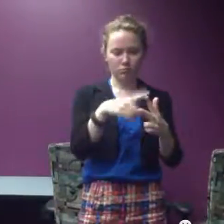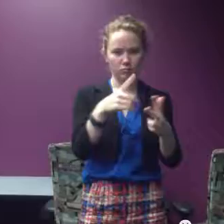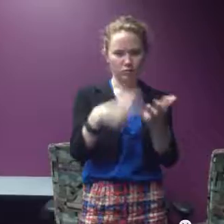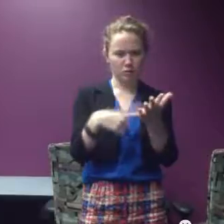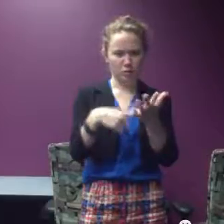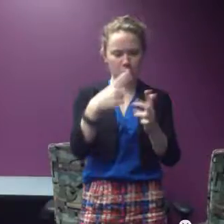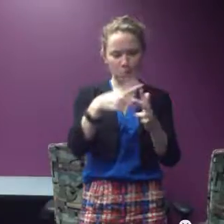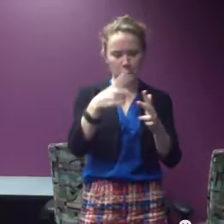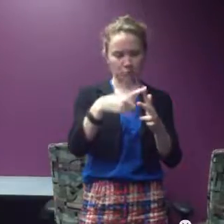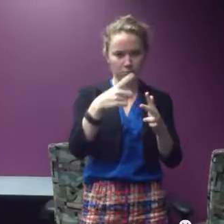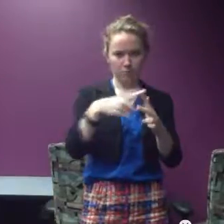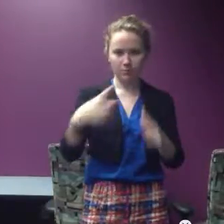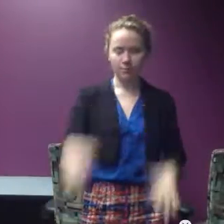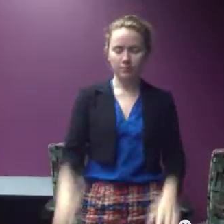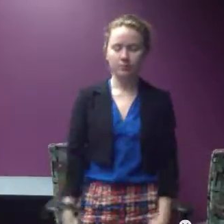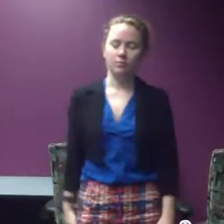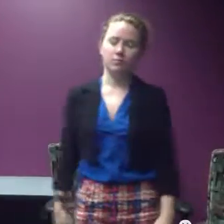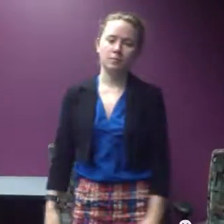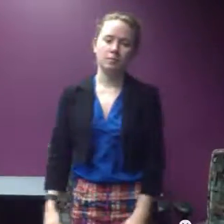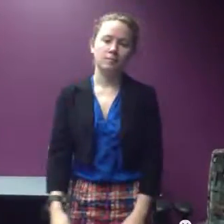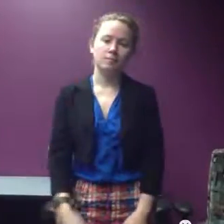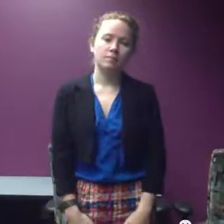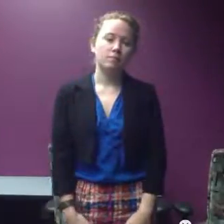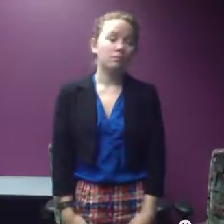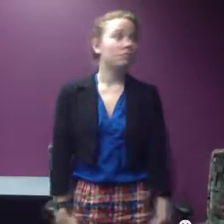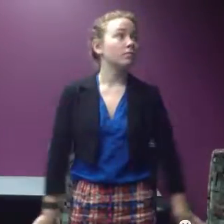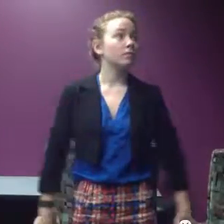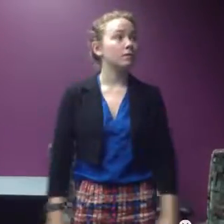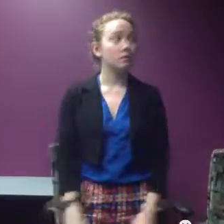if we're using the same rectangle for area,